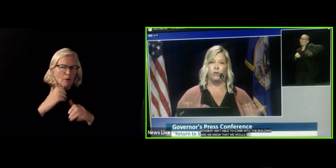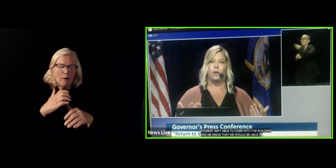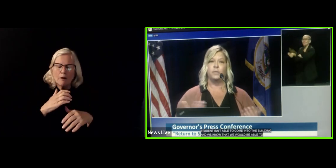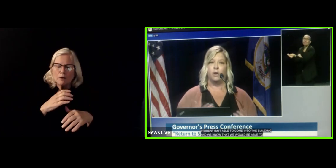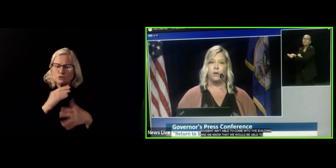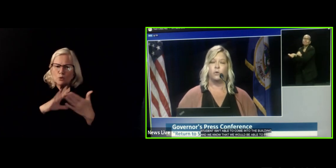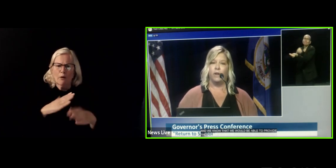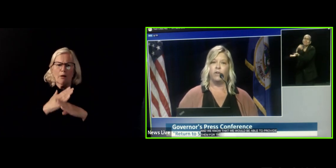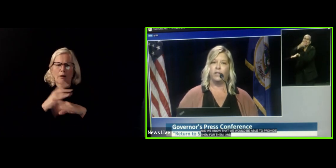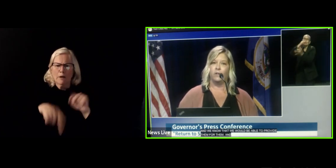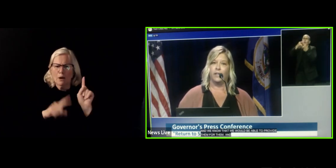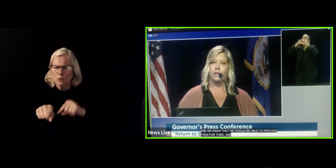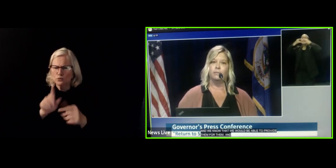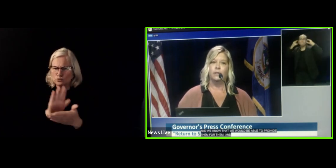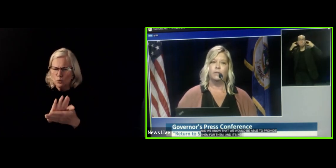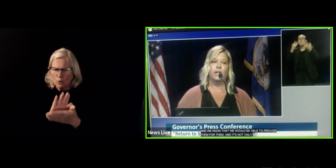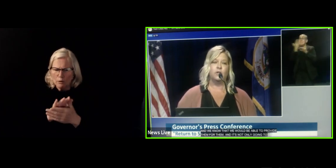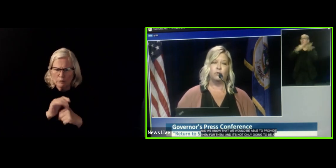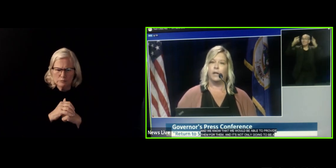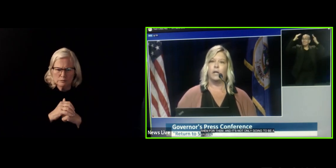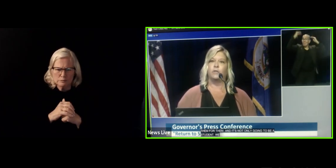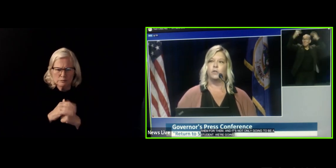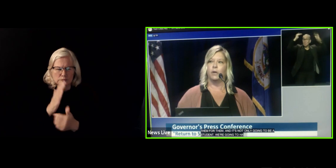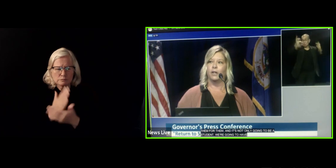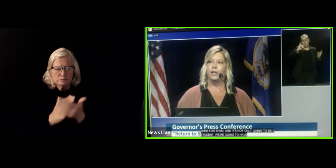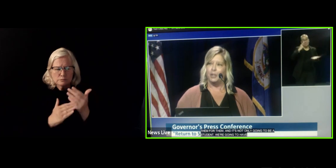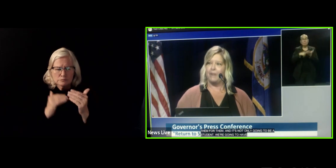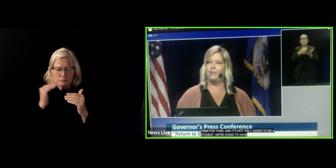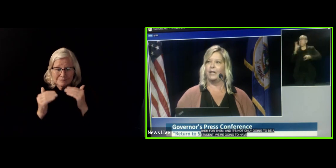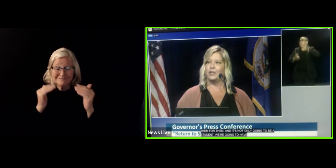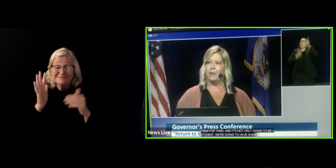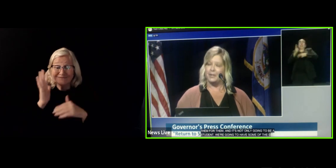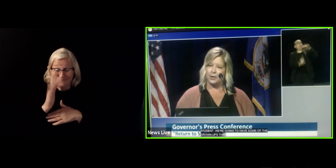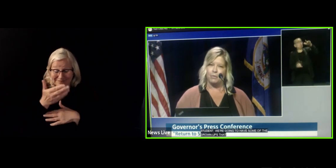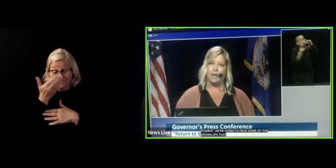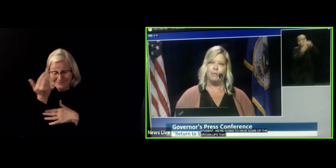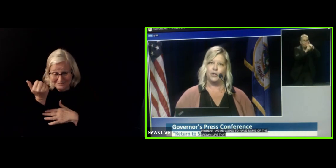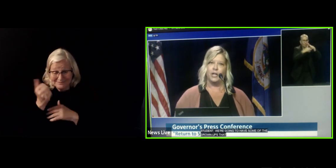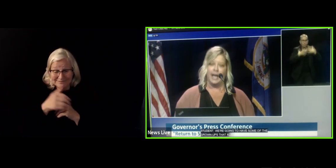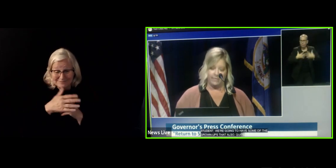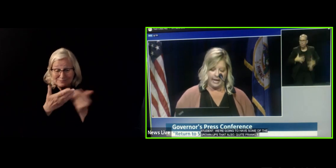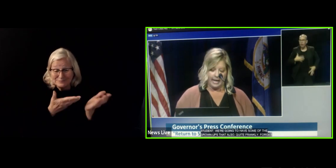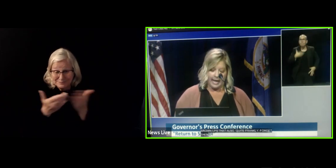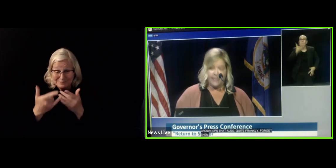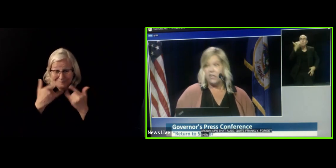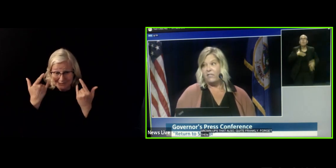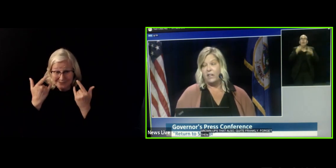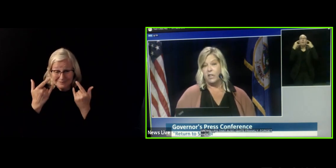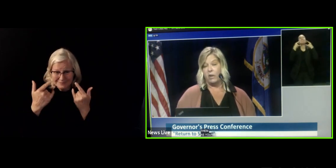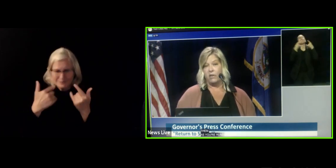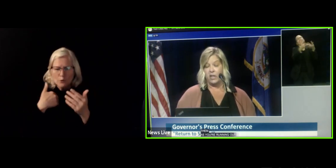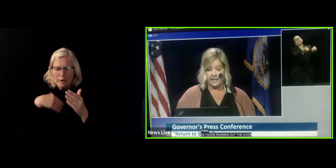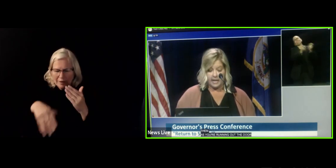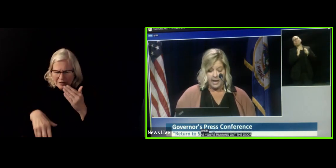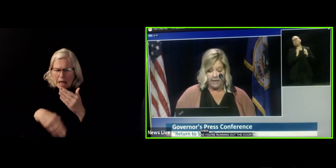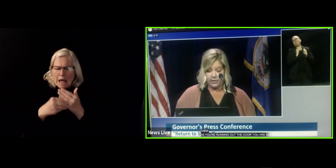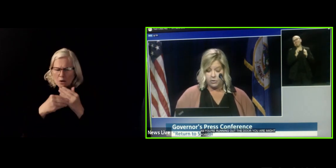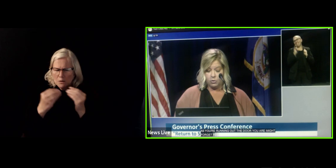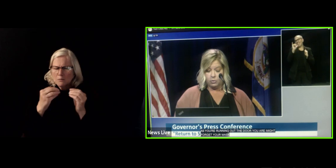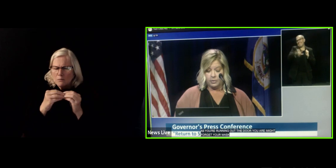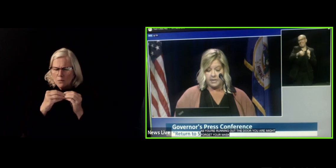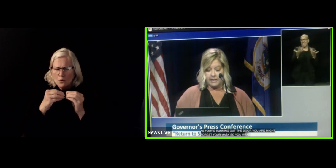our grown-ups that also, quite frankly, forget them, right? As you're running out the door, you might forget your mask. So you want to make sure you have that. And then the final thing, quite frankly, is